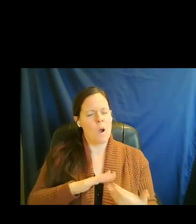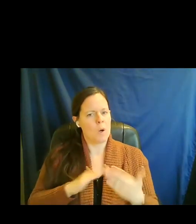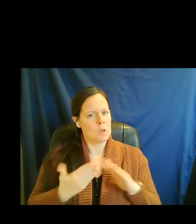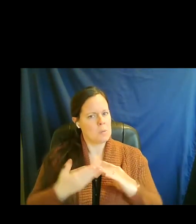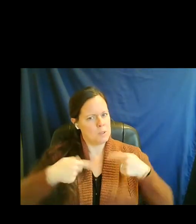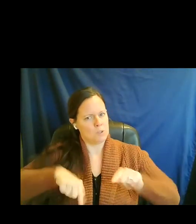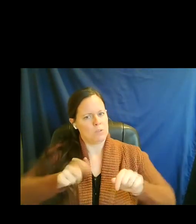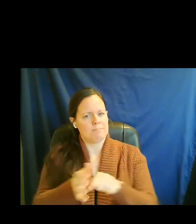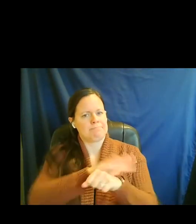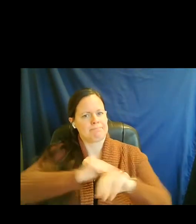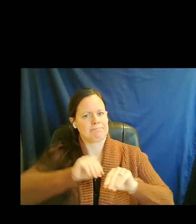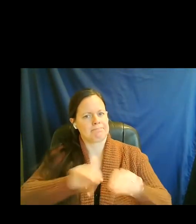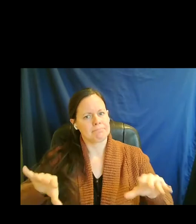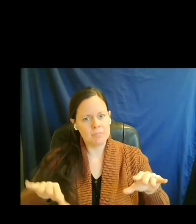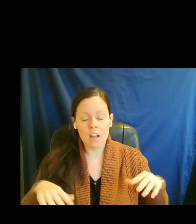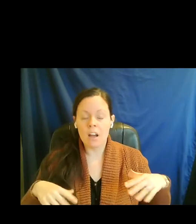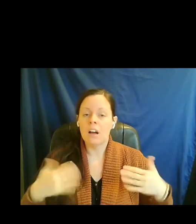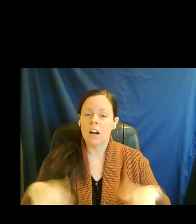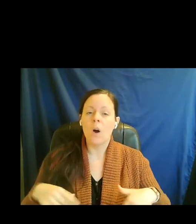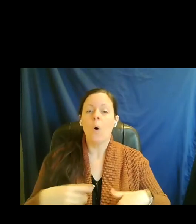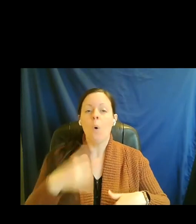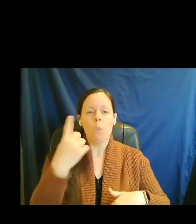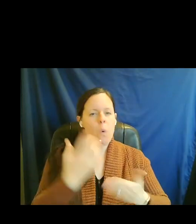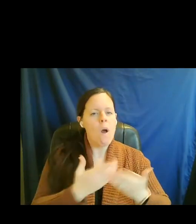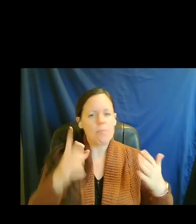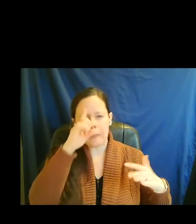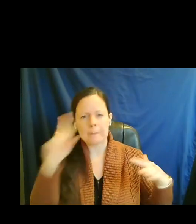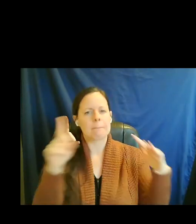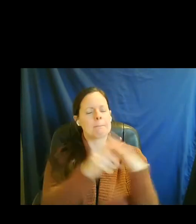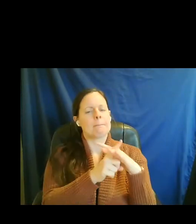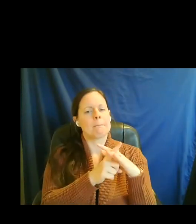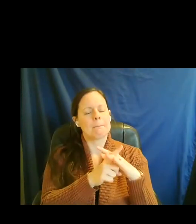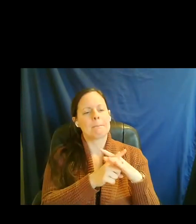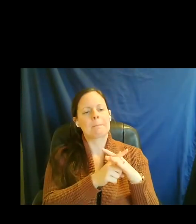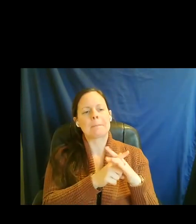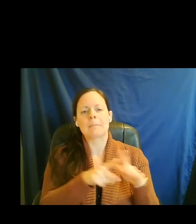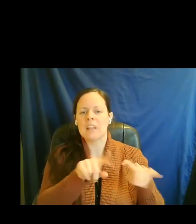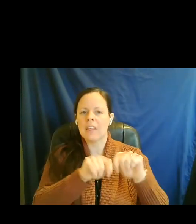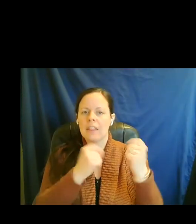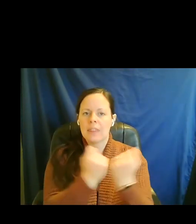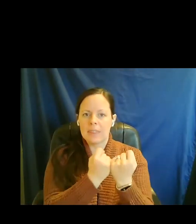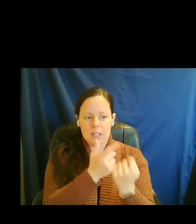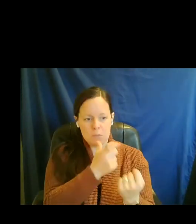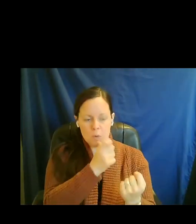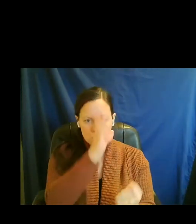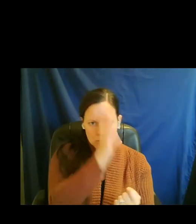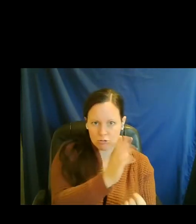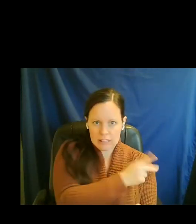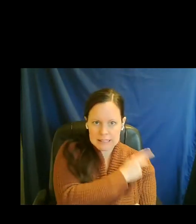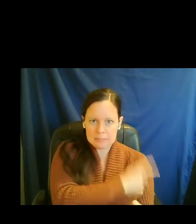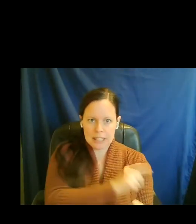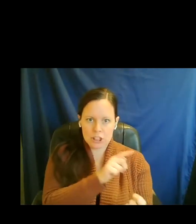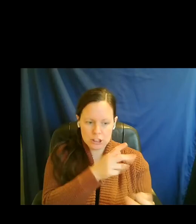pandemic. And I think the one thing that comes to mind is that the team that's at the bedside are